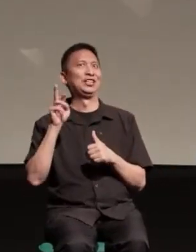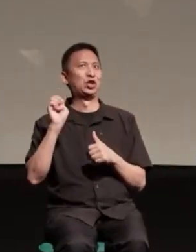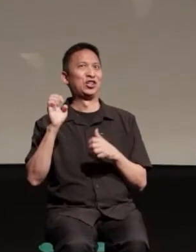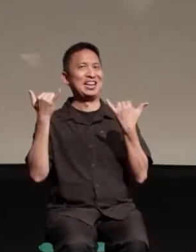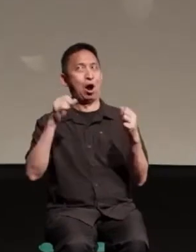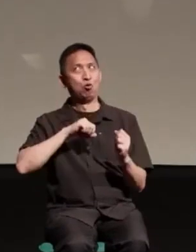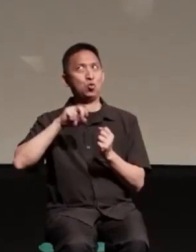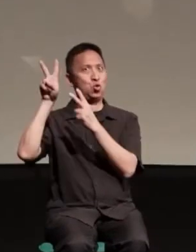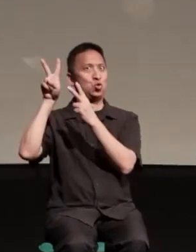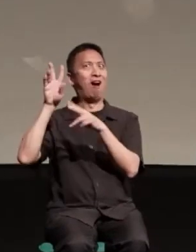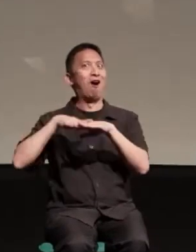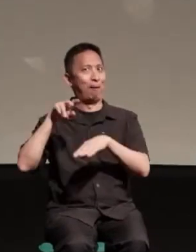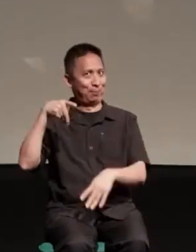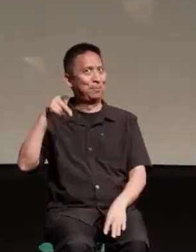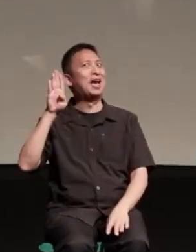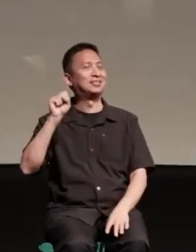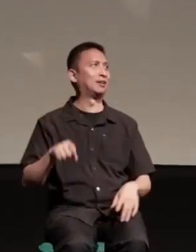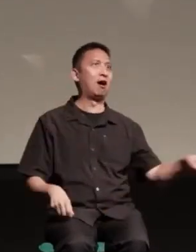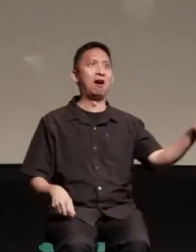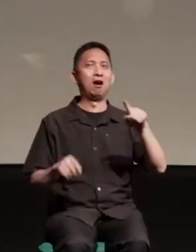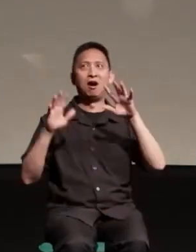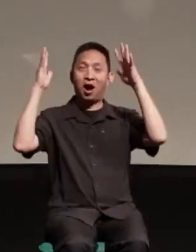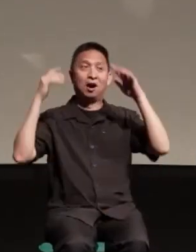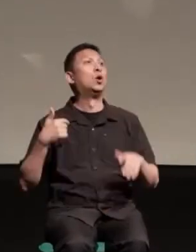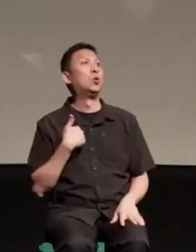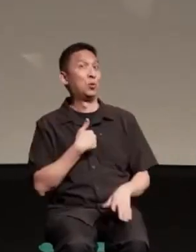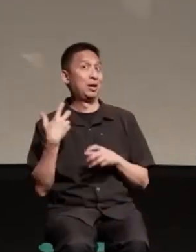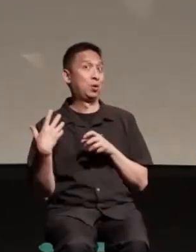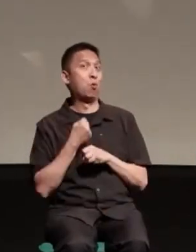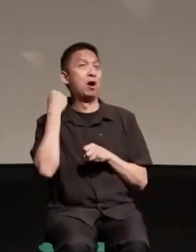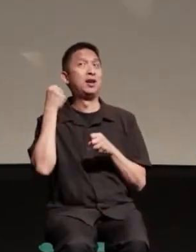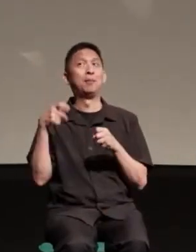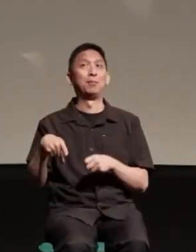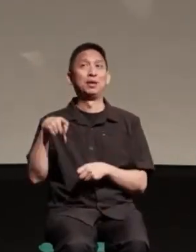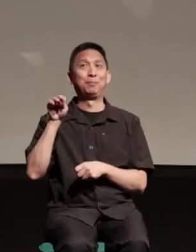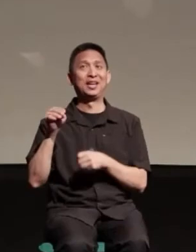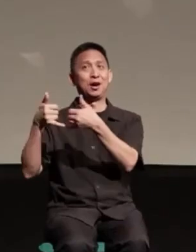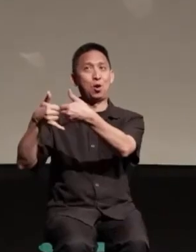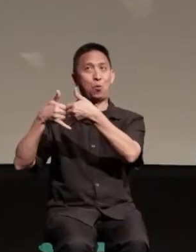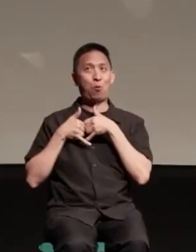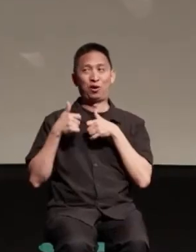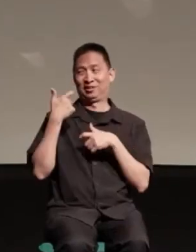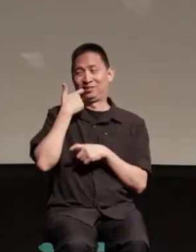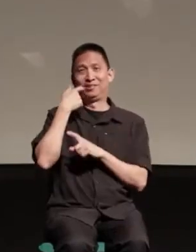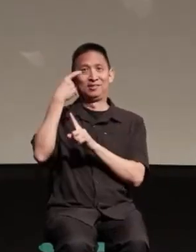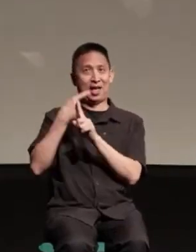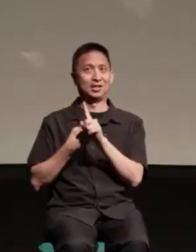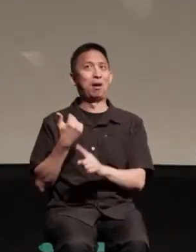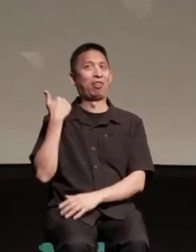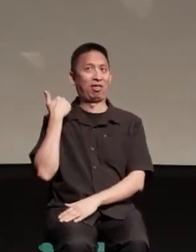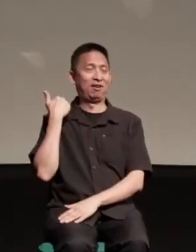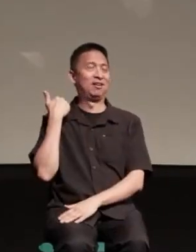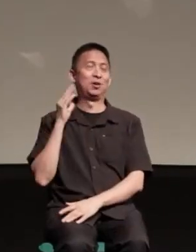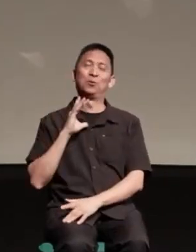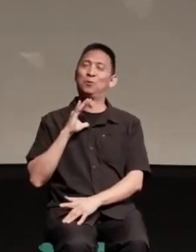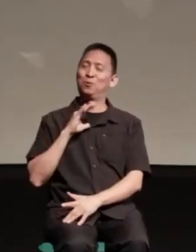now. Thank you. And we actually won a public media award just last month as well. So that